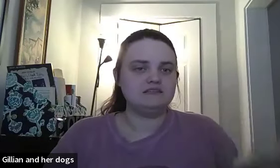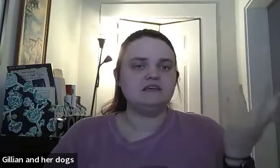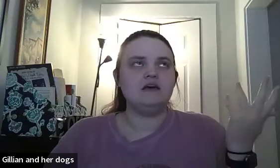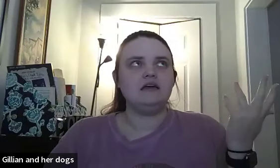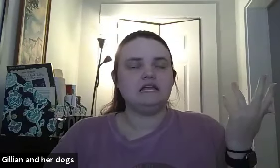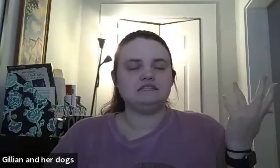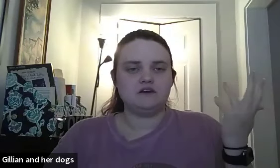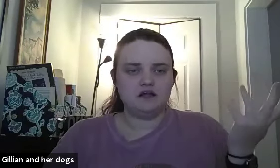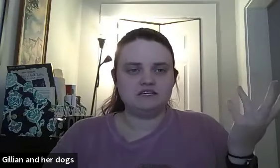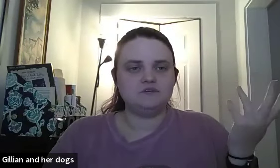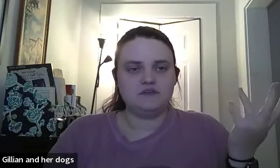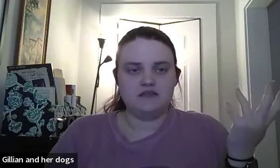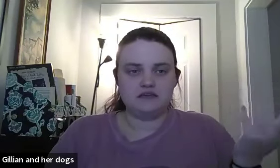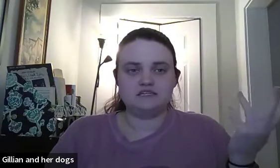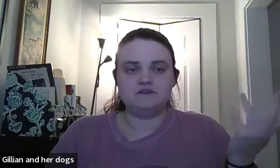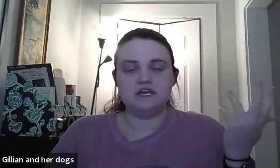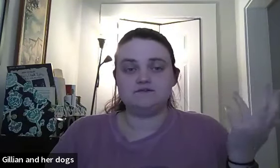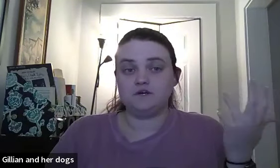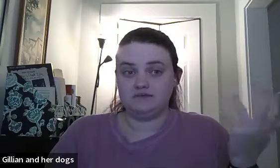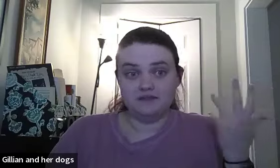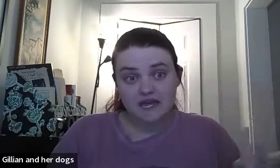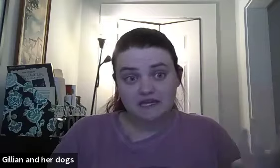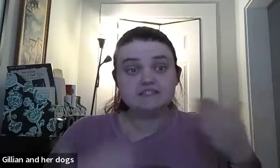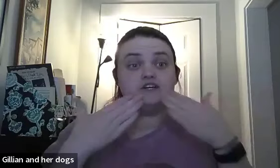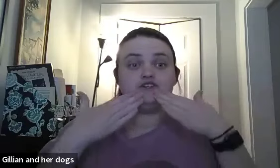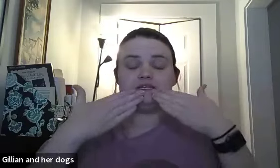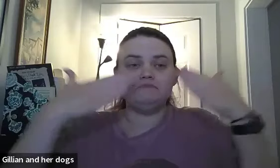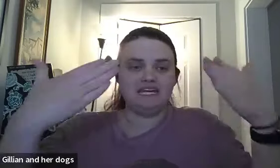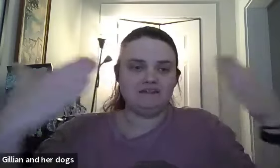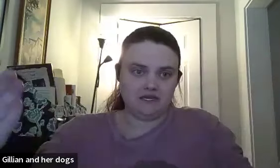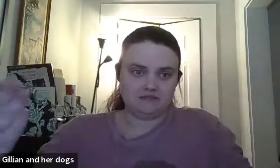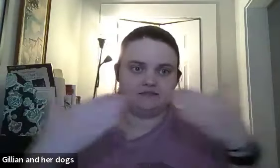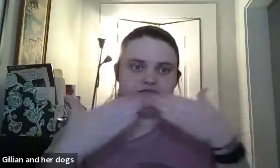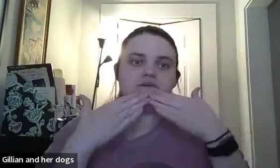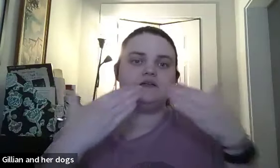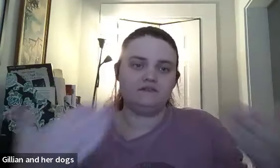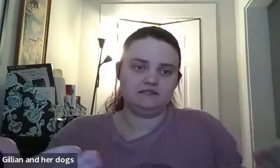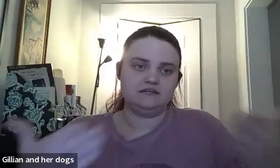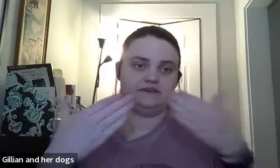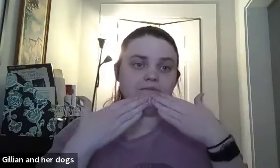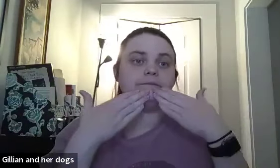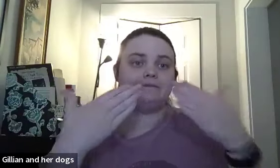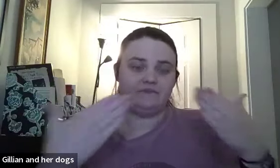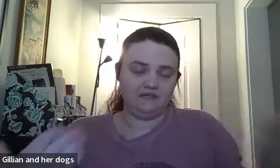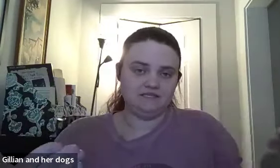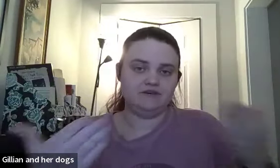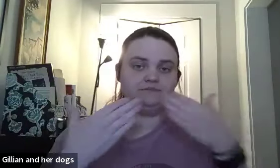because it's in the concept of that Thanksgiving is for giving thanks. So it's many thanks. Thanksgiving. Thanksgiving.